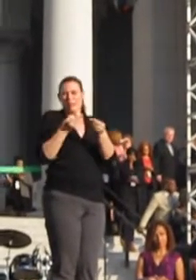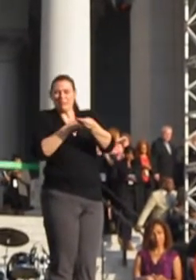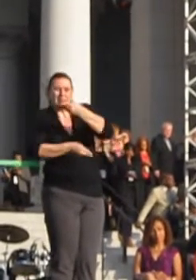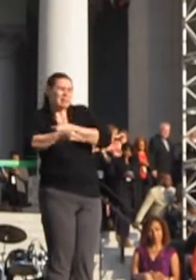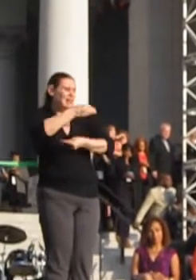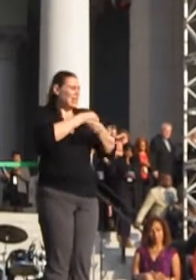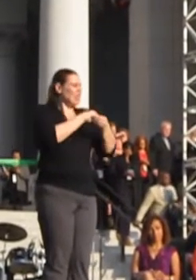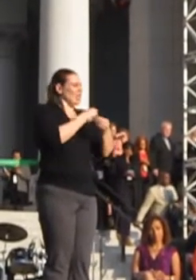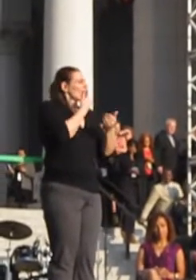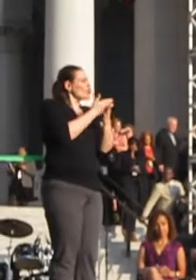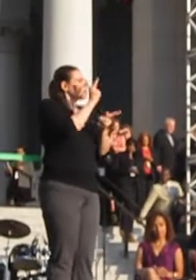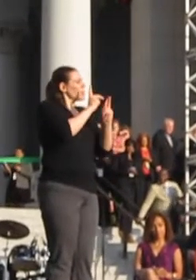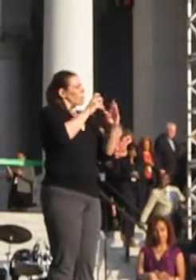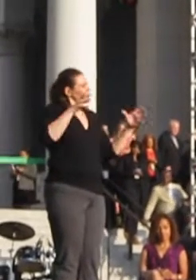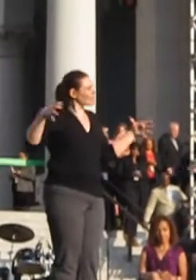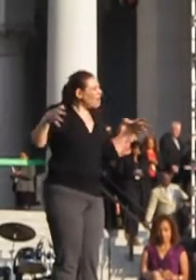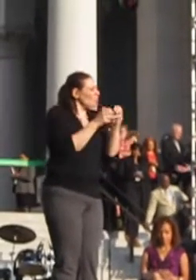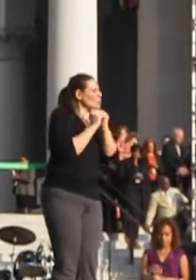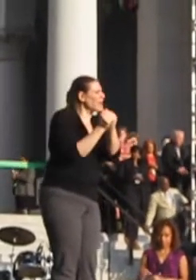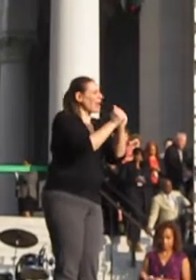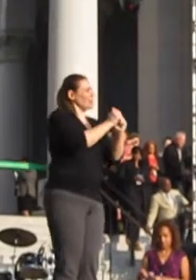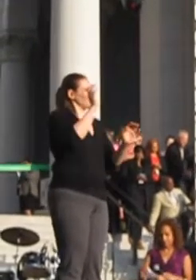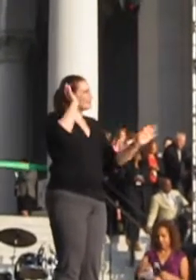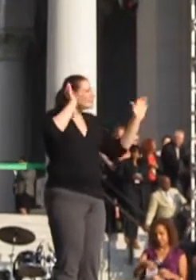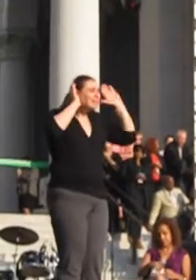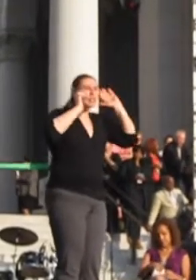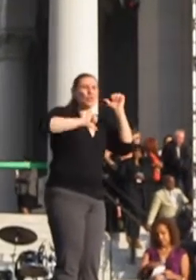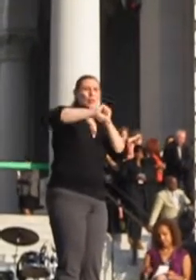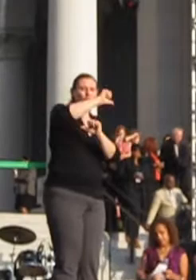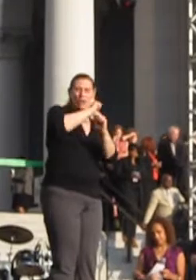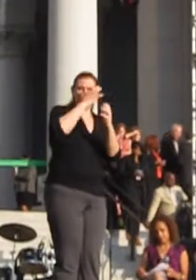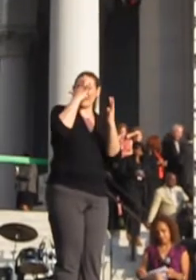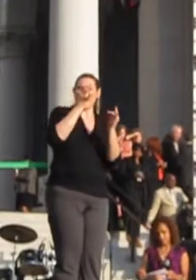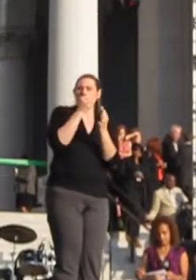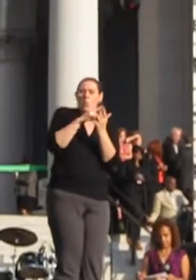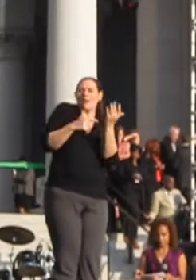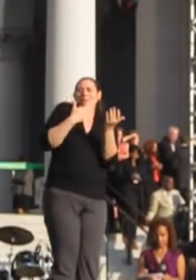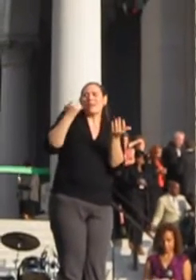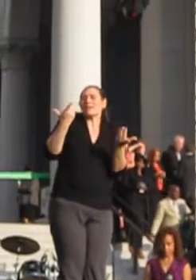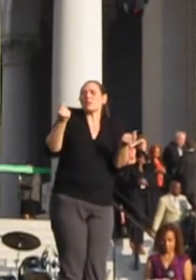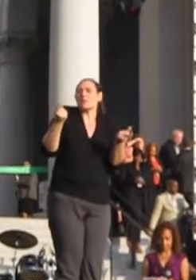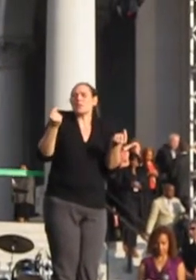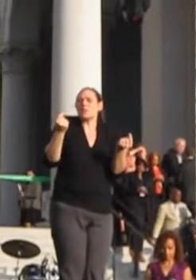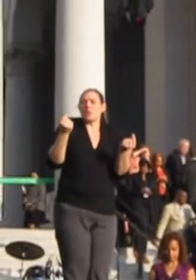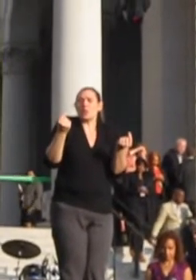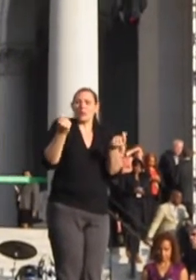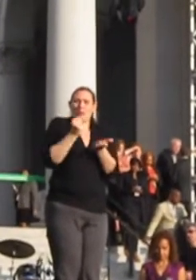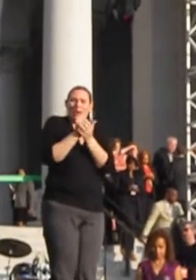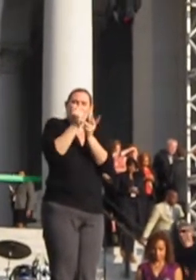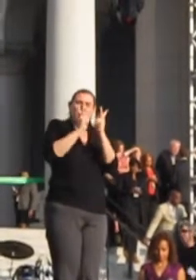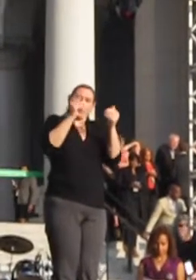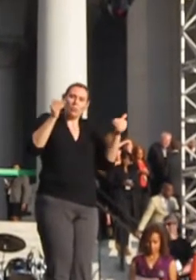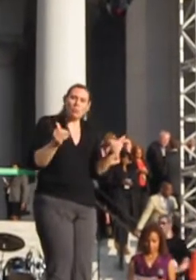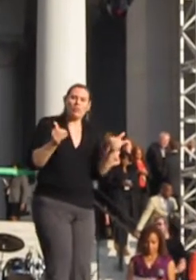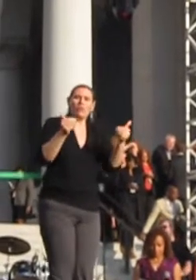good people to get together and listen to each other and figure out what is the best thing to do to move everyone forward.